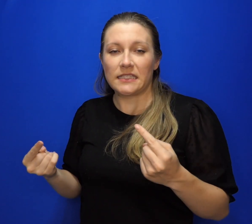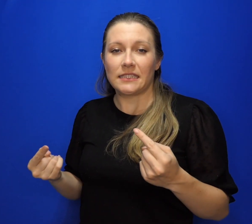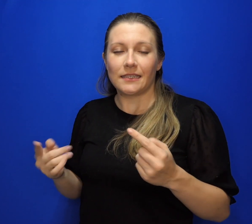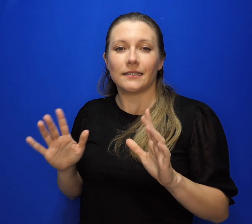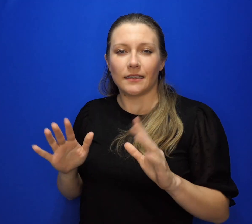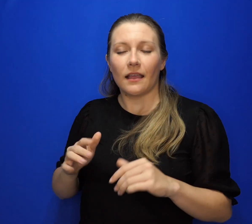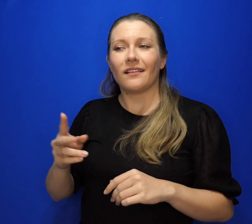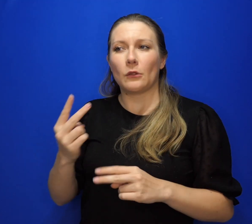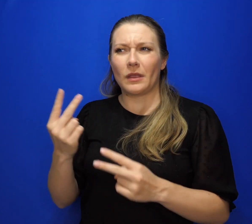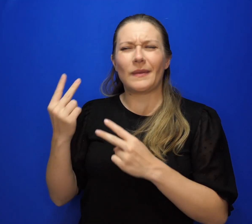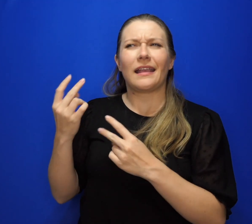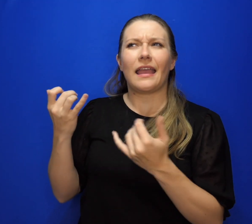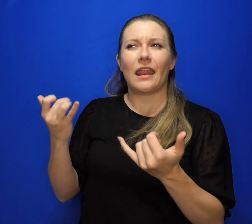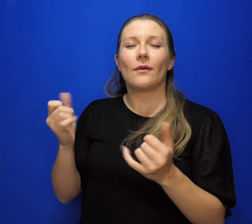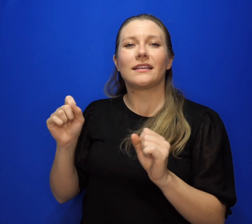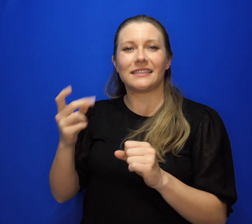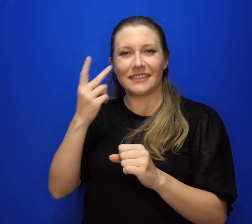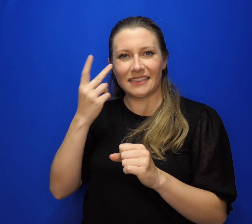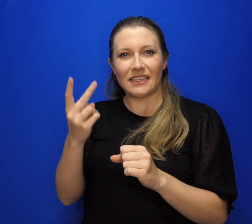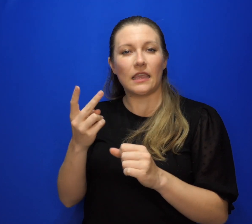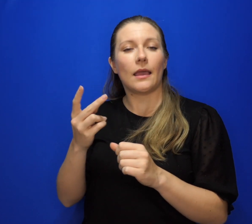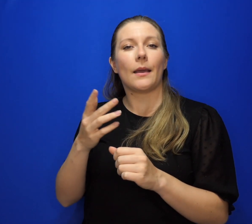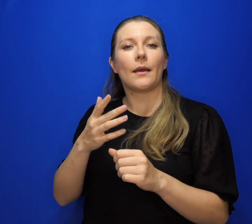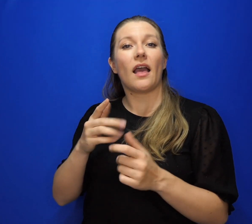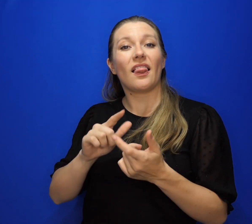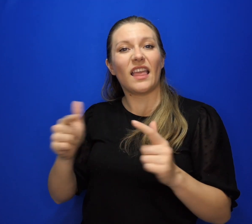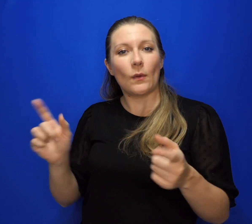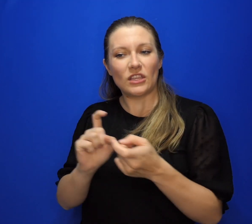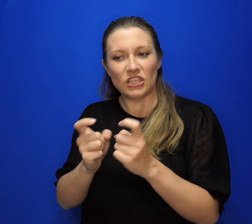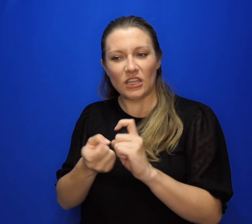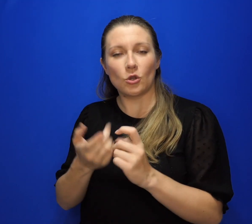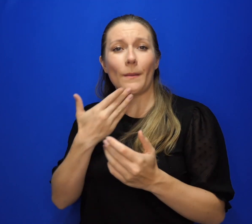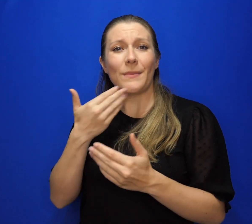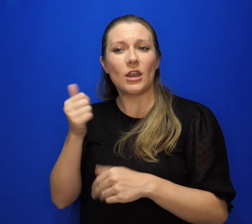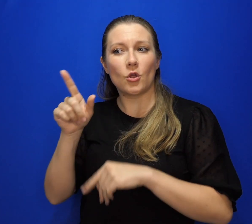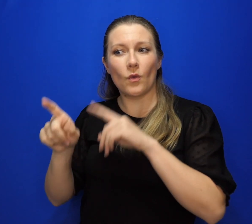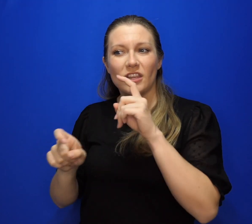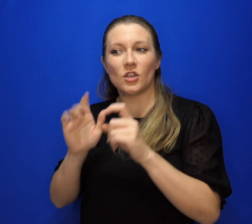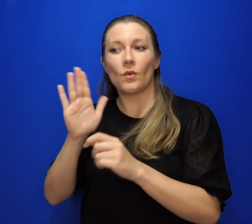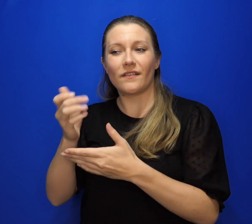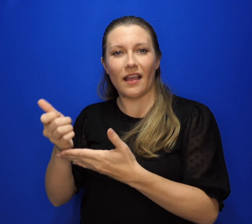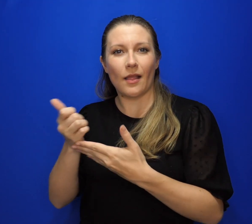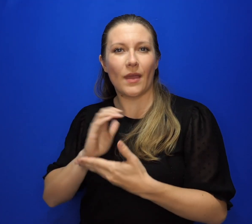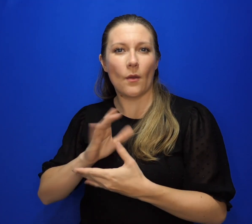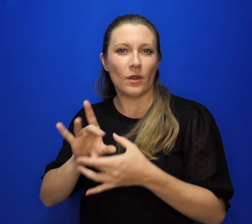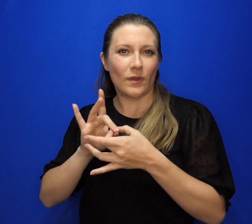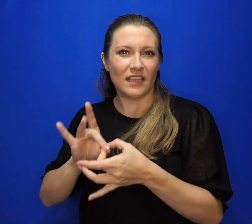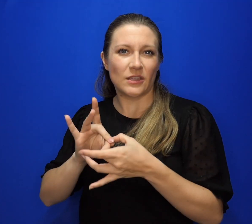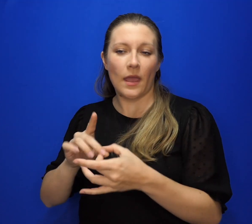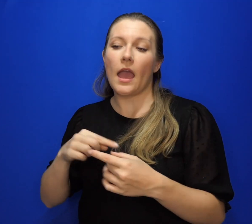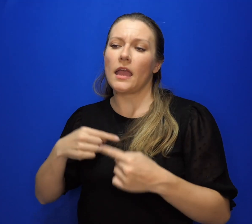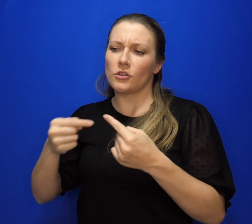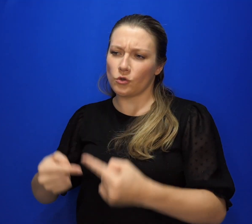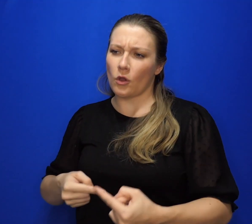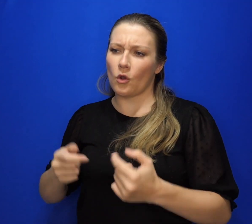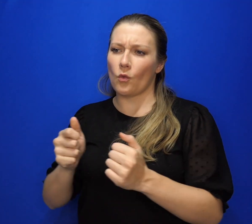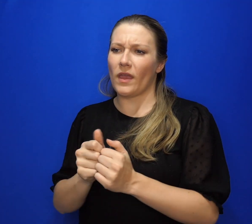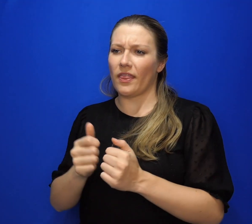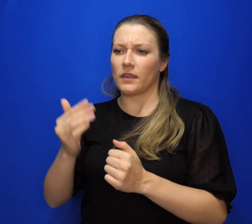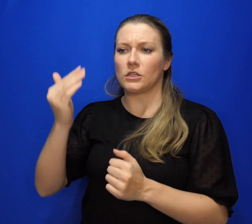change in language and better questions would have helped in our relationship. I struggled in that place of knowing I didn't know everything,